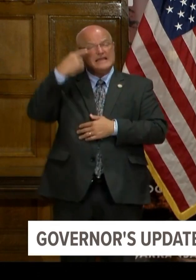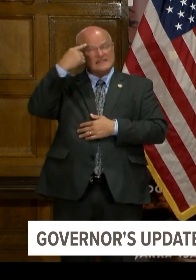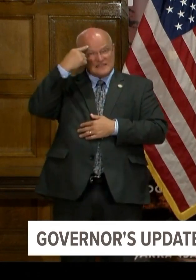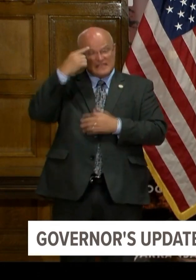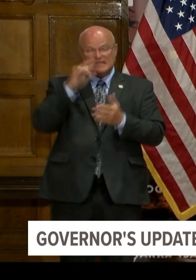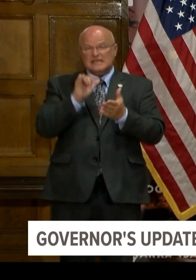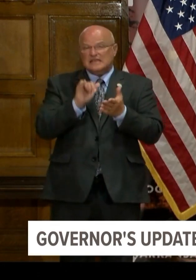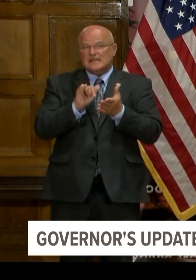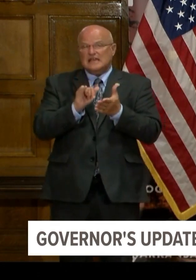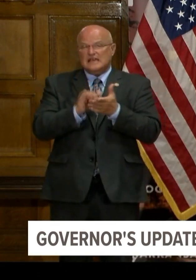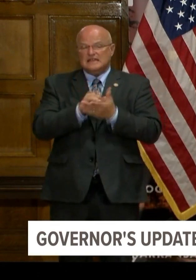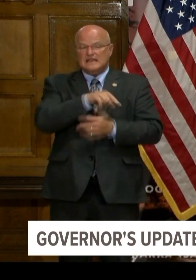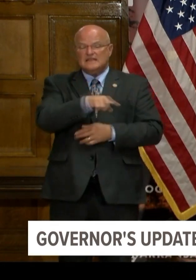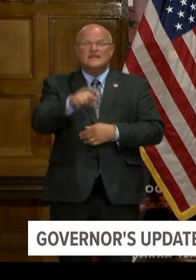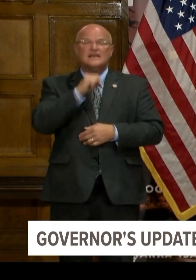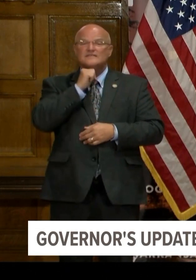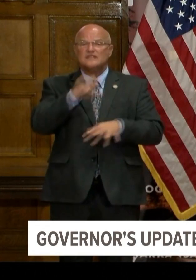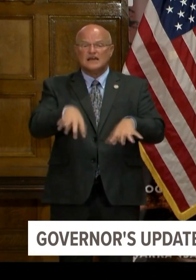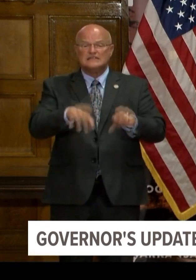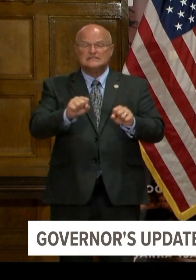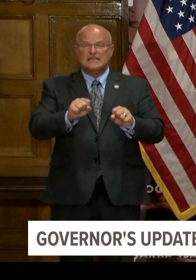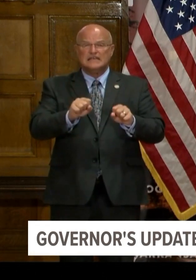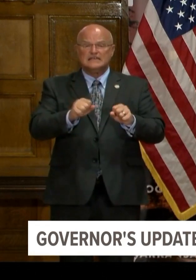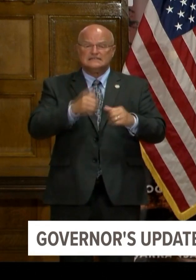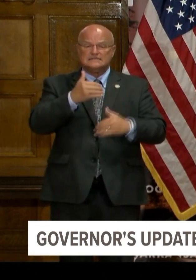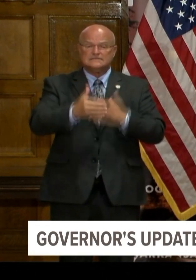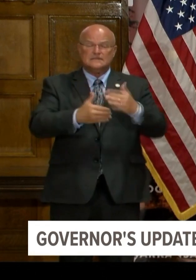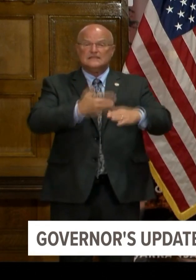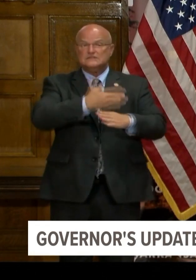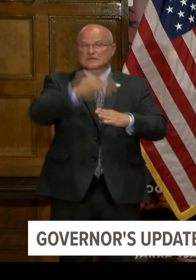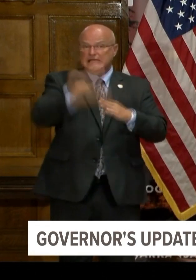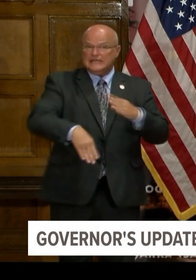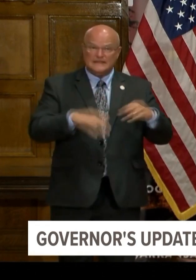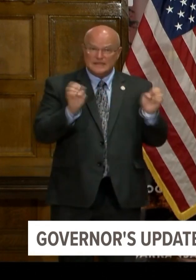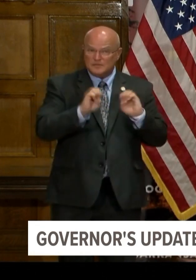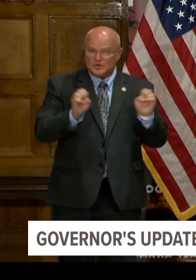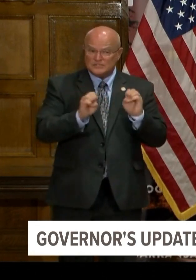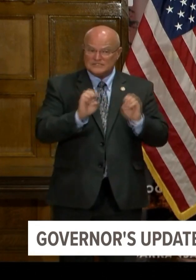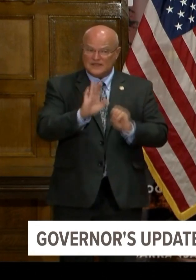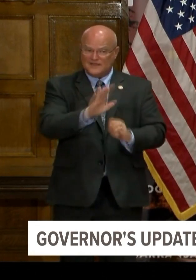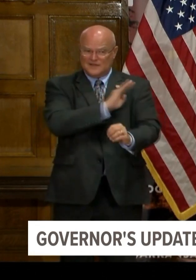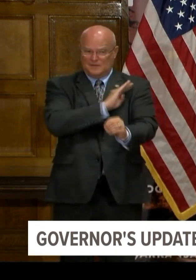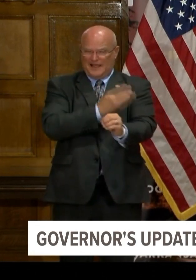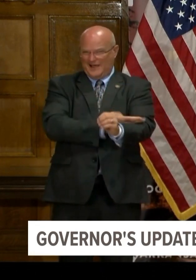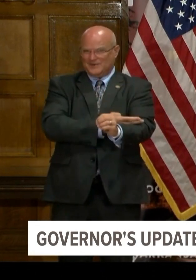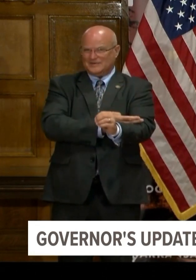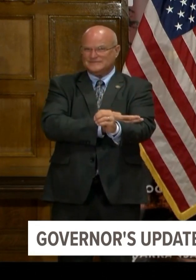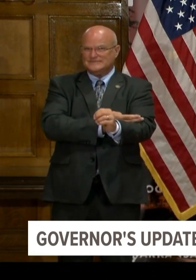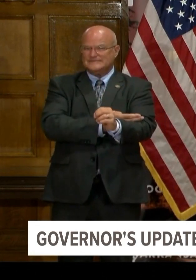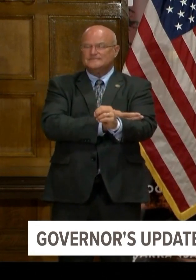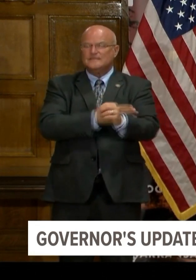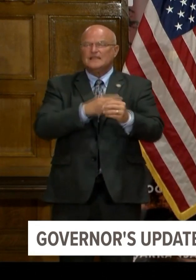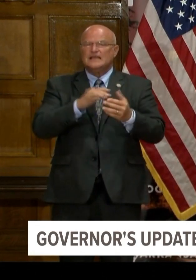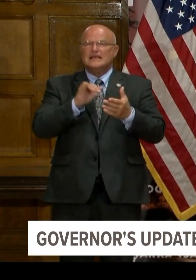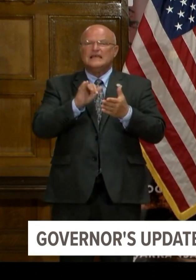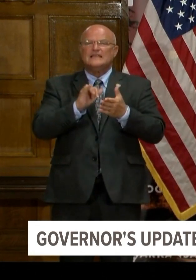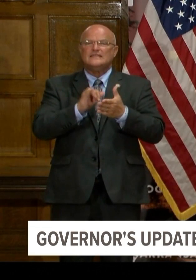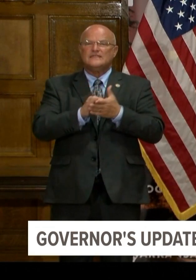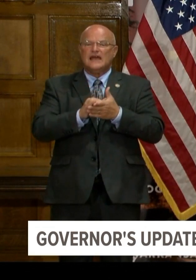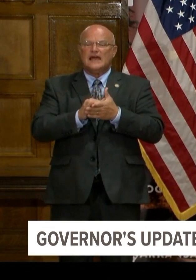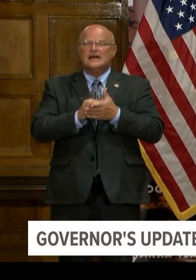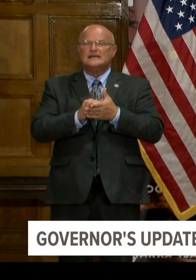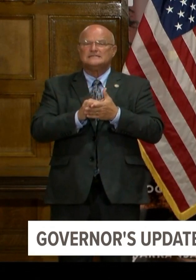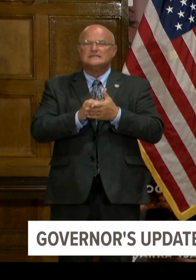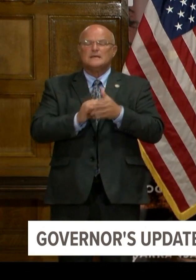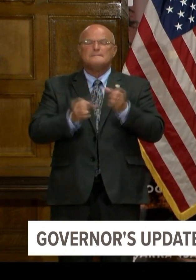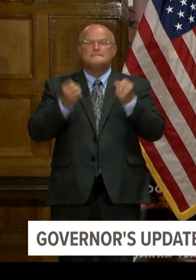that they have not taken steps to end the emergency under their power, it is broadly supported by